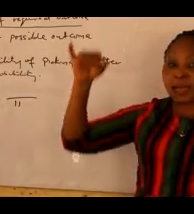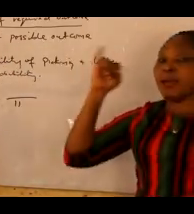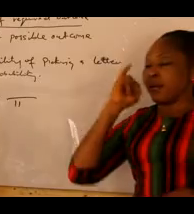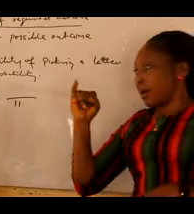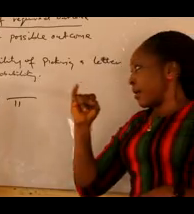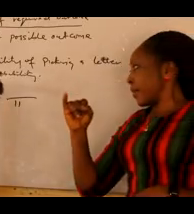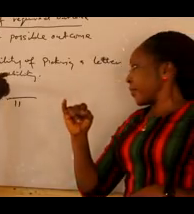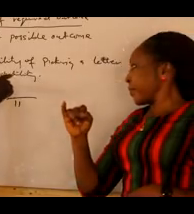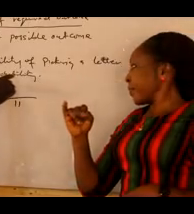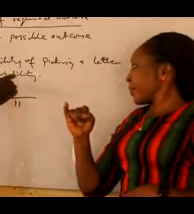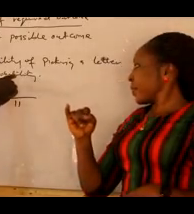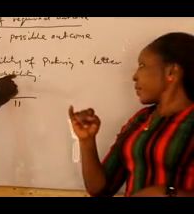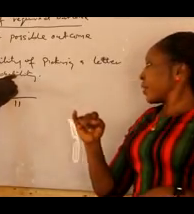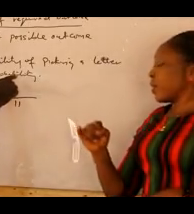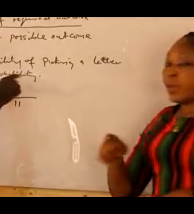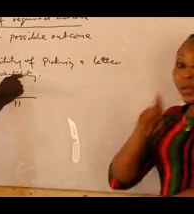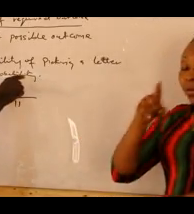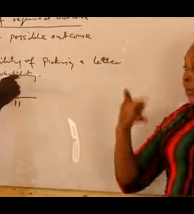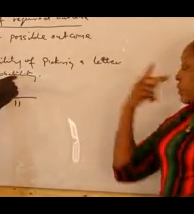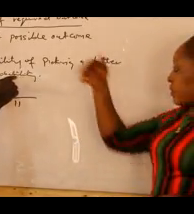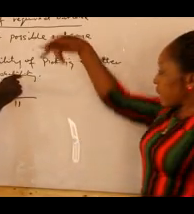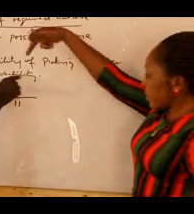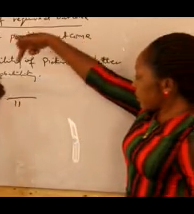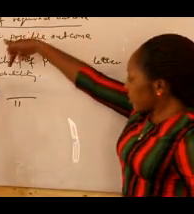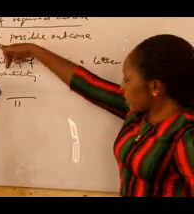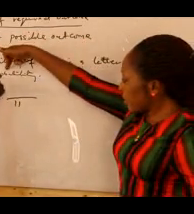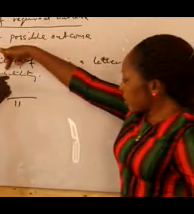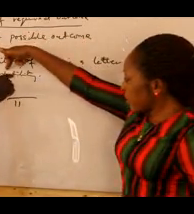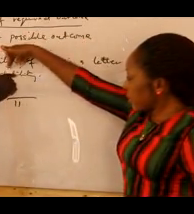If you go to probability, you have I occurs only in two places.